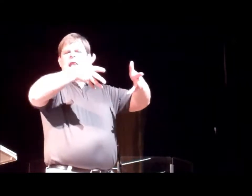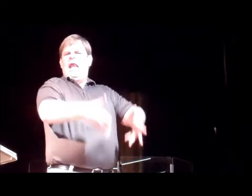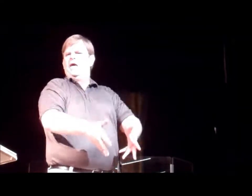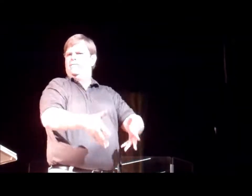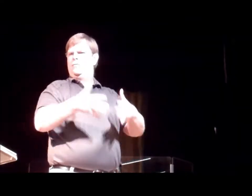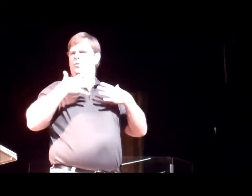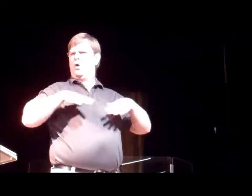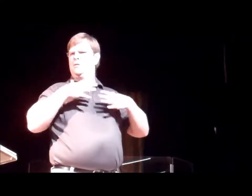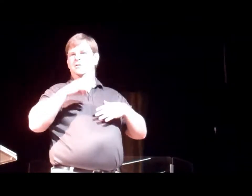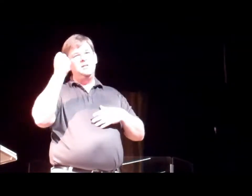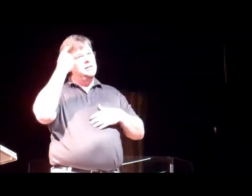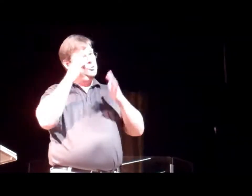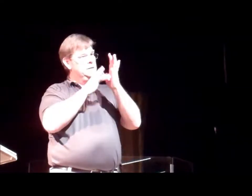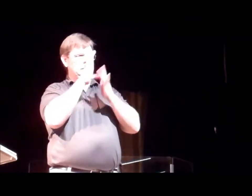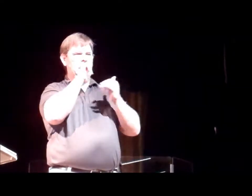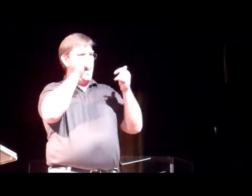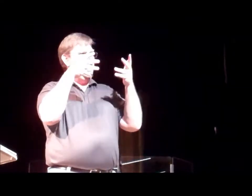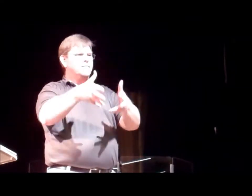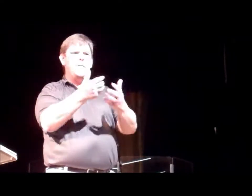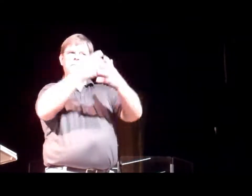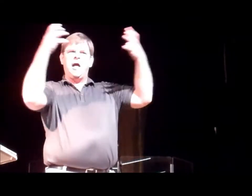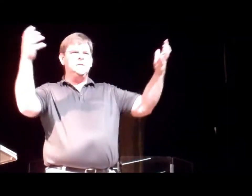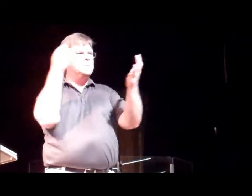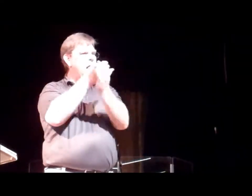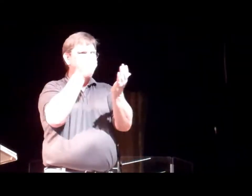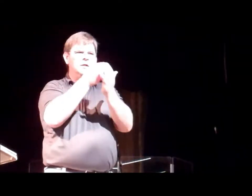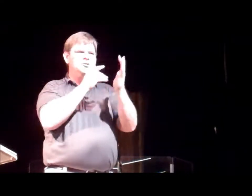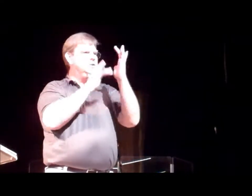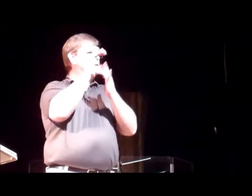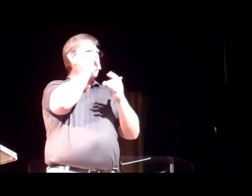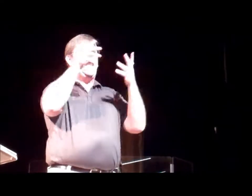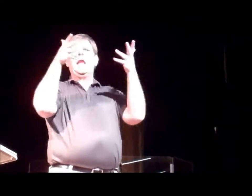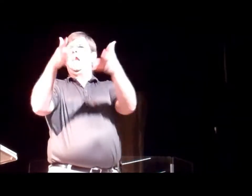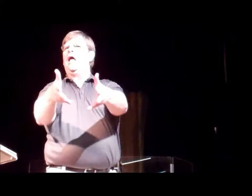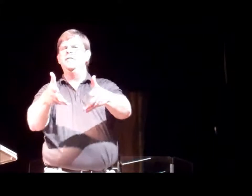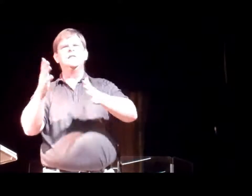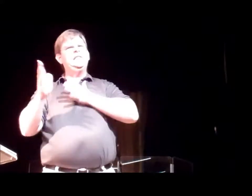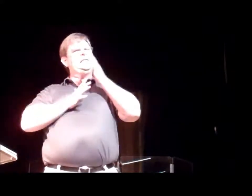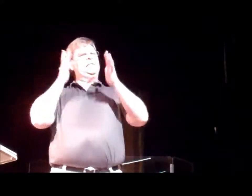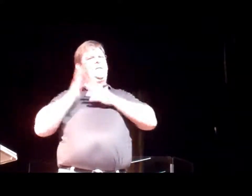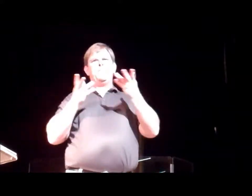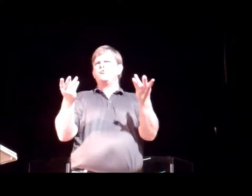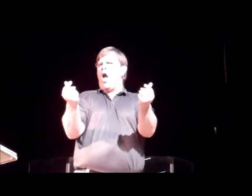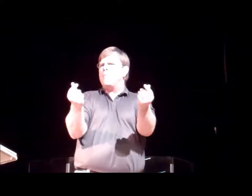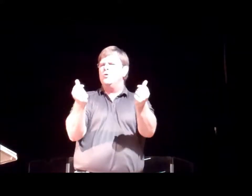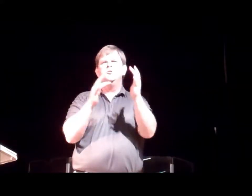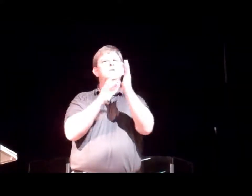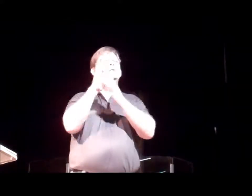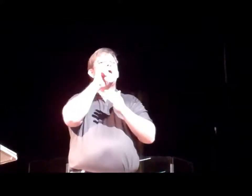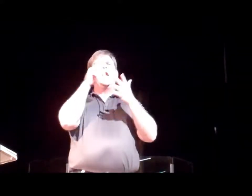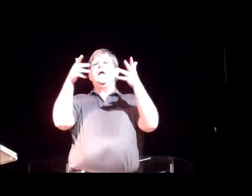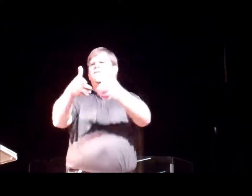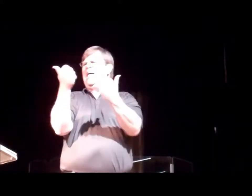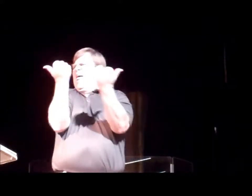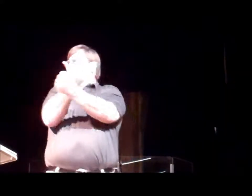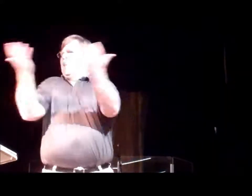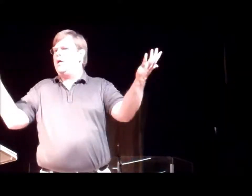Jesus had clothing, his clothing left over. Remember, he had no estate, he had no property, he had no